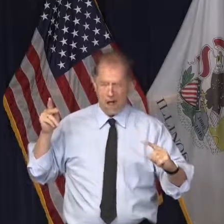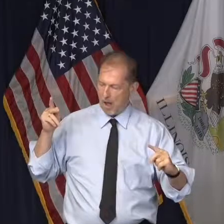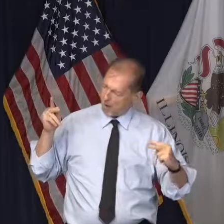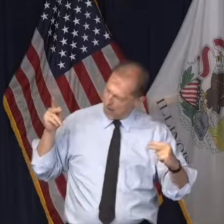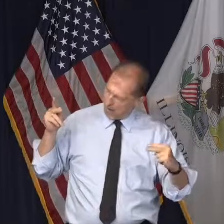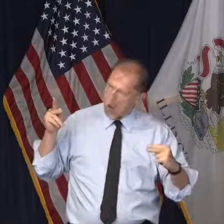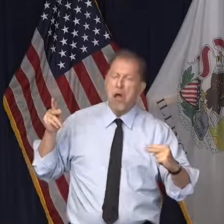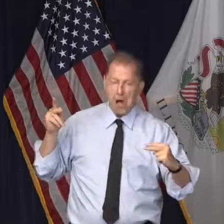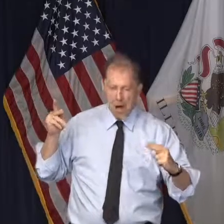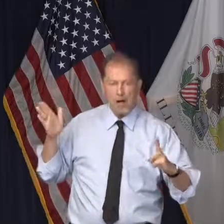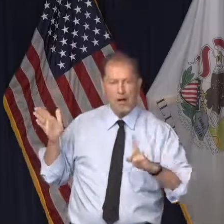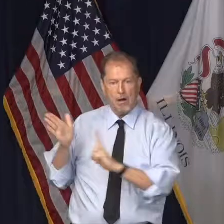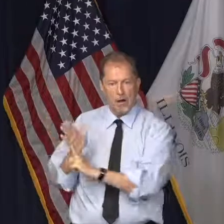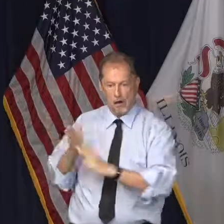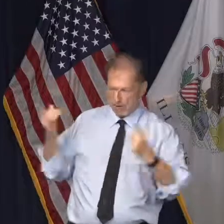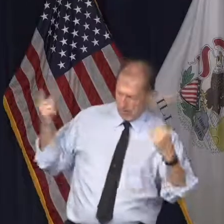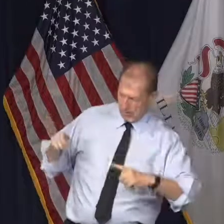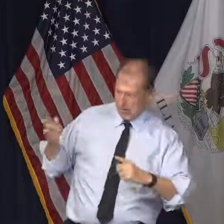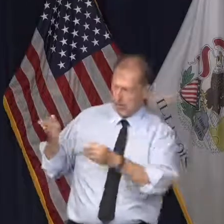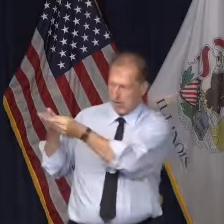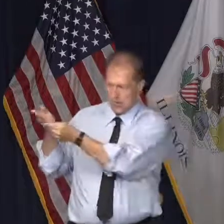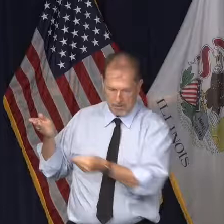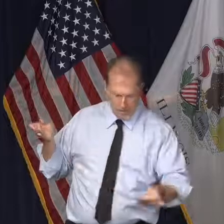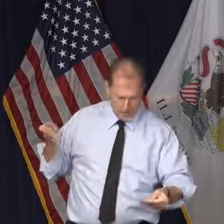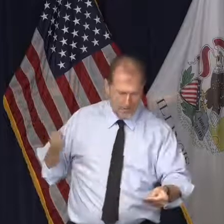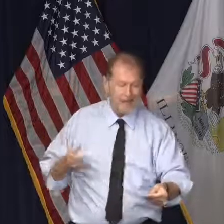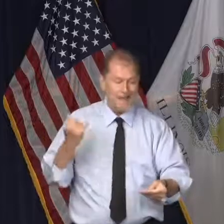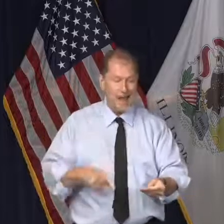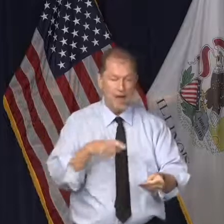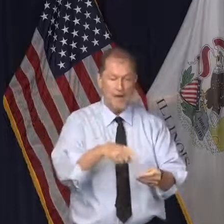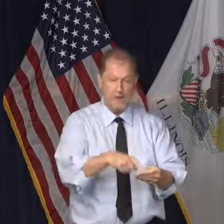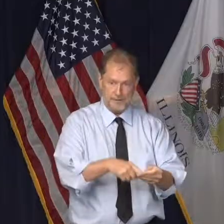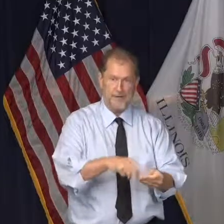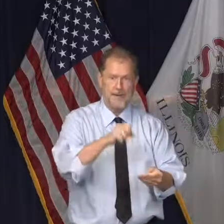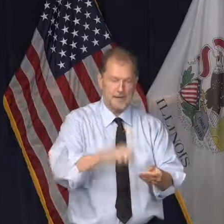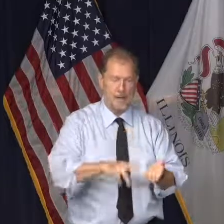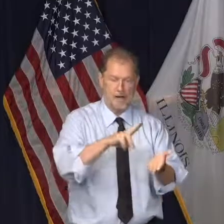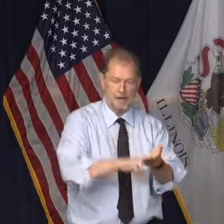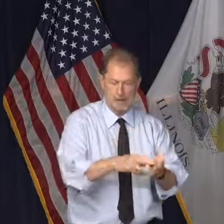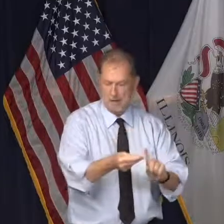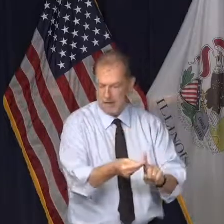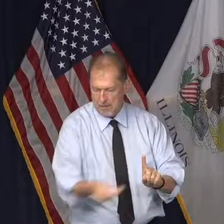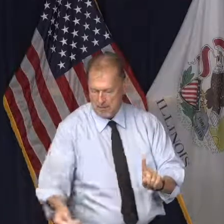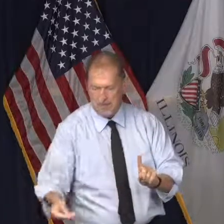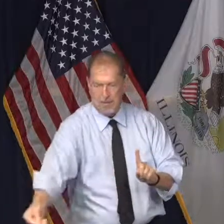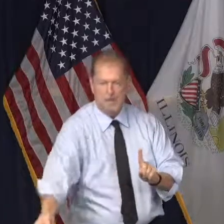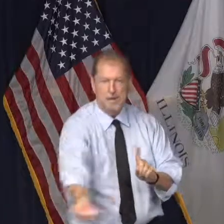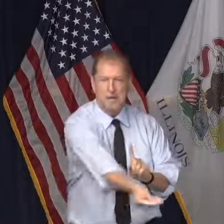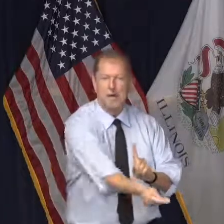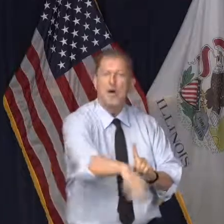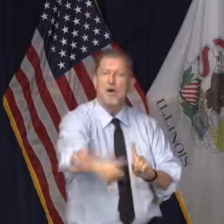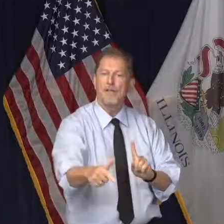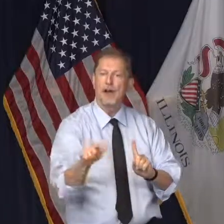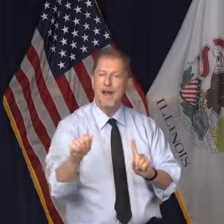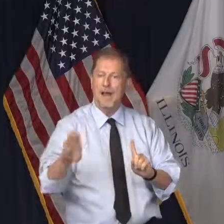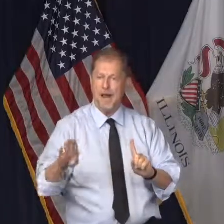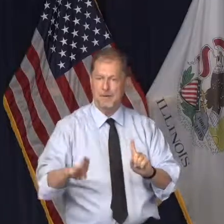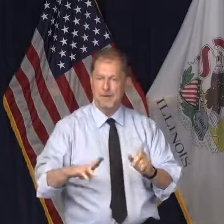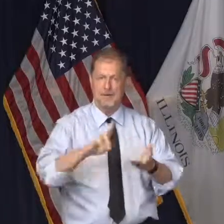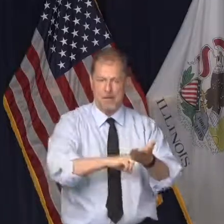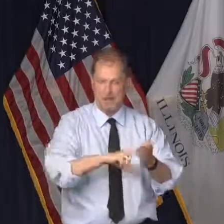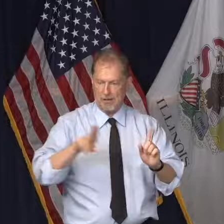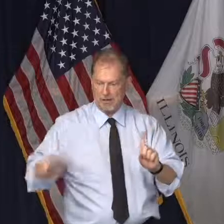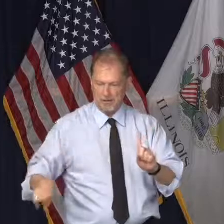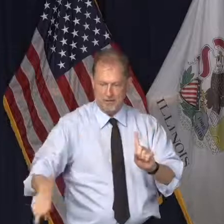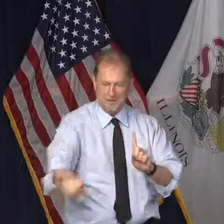I lab now has the ability to bridge the emergency use authorization to other labs, and so they're working with ISU,